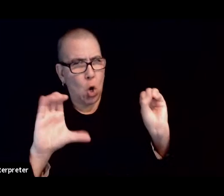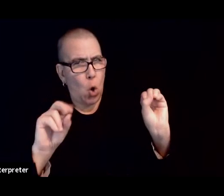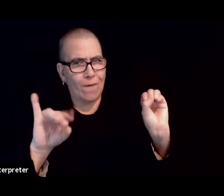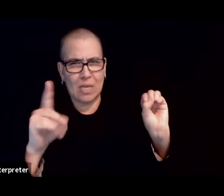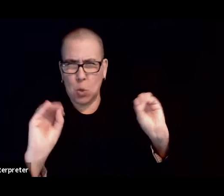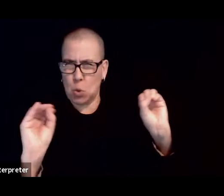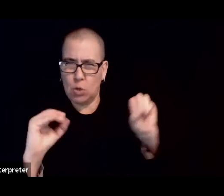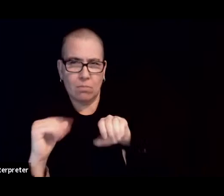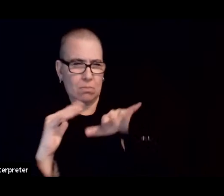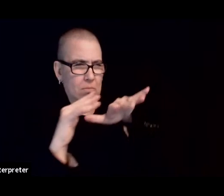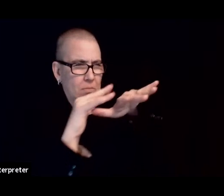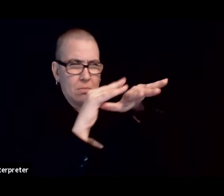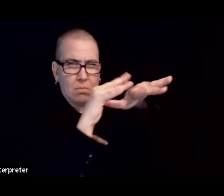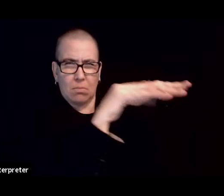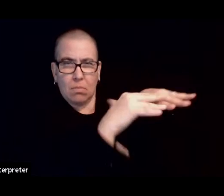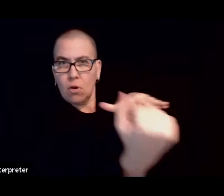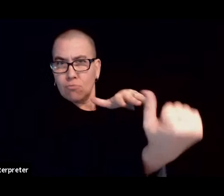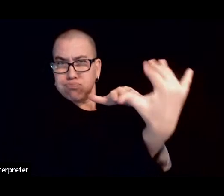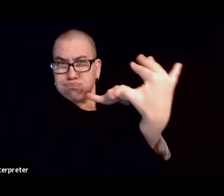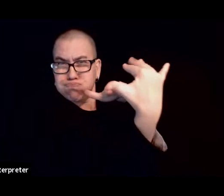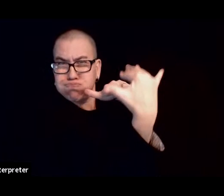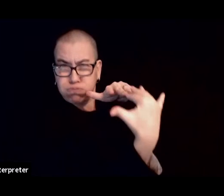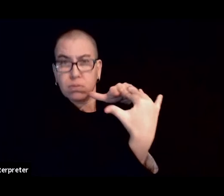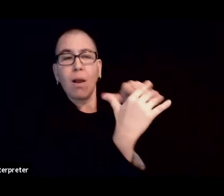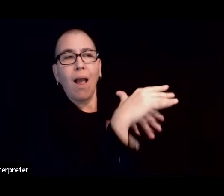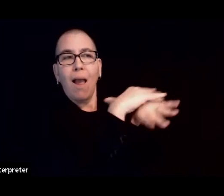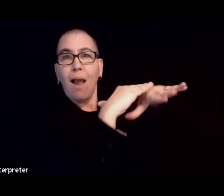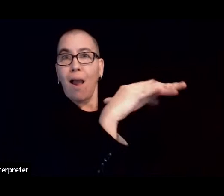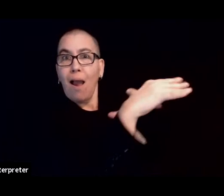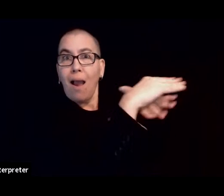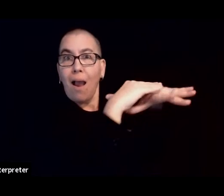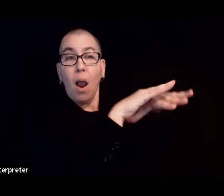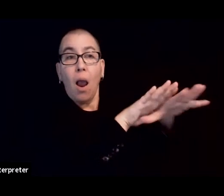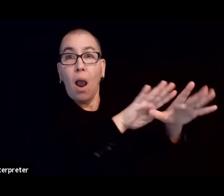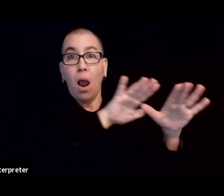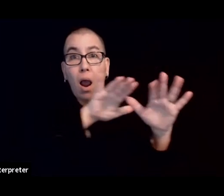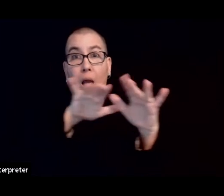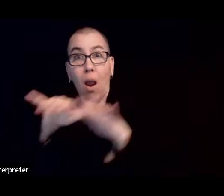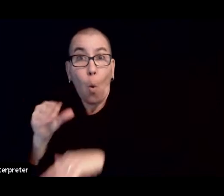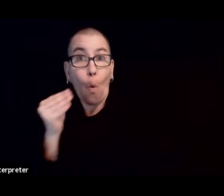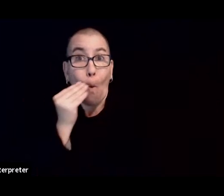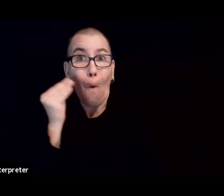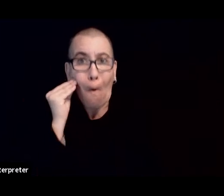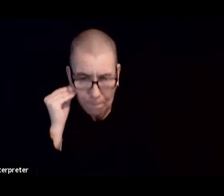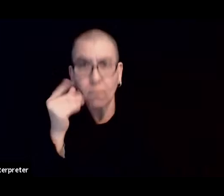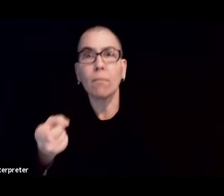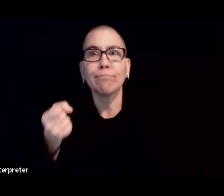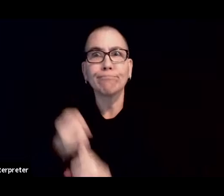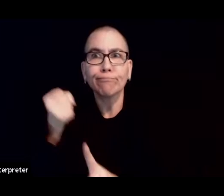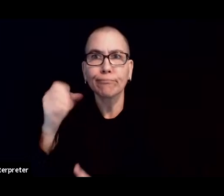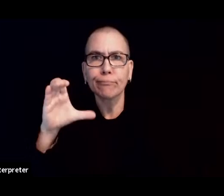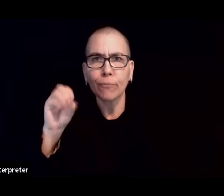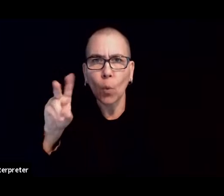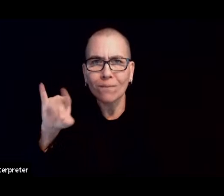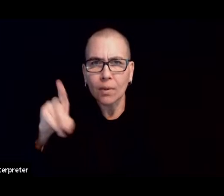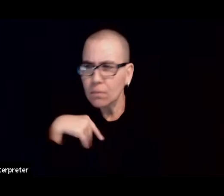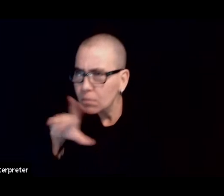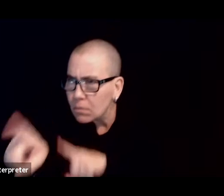and then we were able to follow up looking at secondary and tertiary transmission. We obviously saw